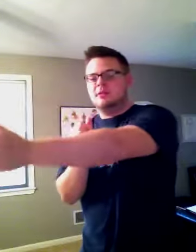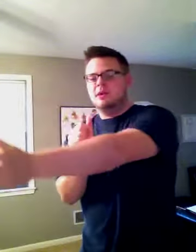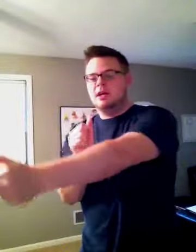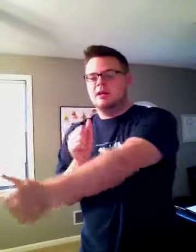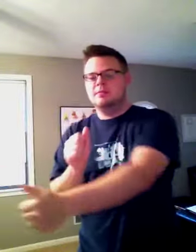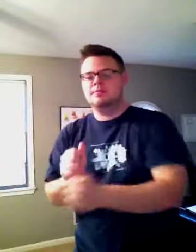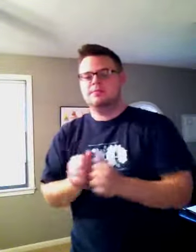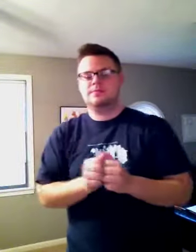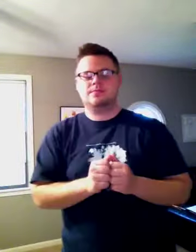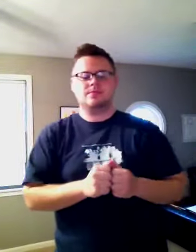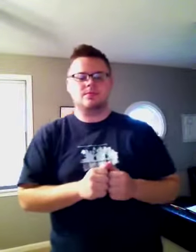by.